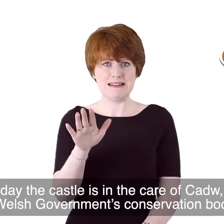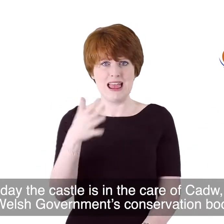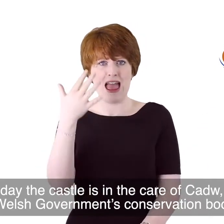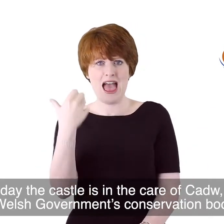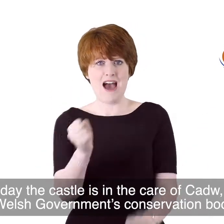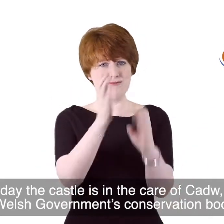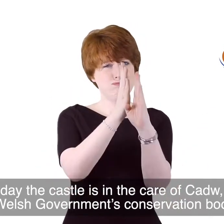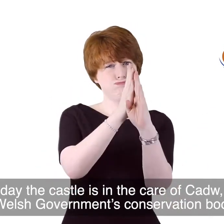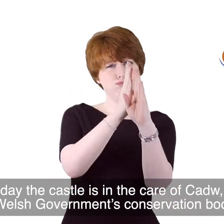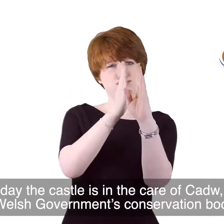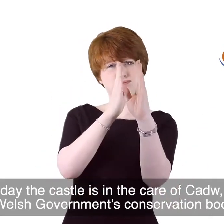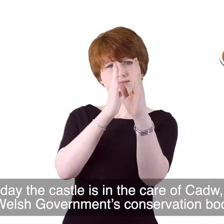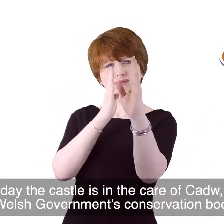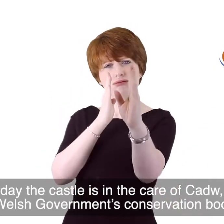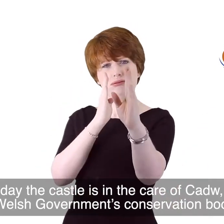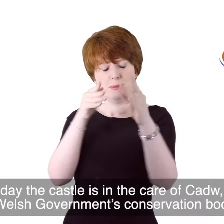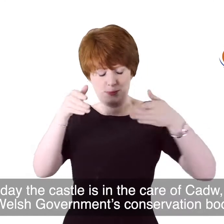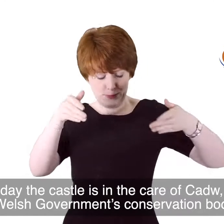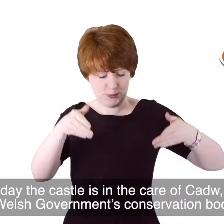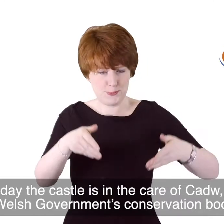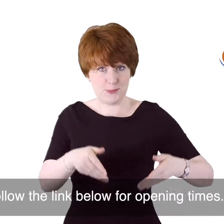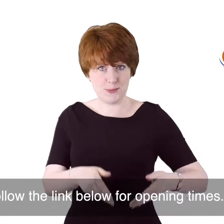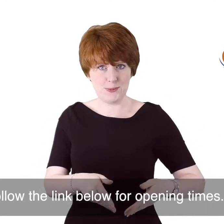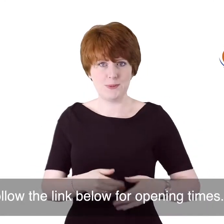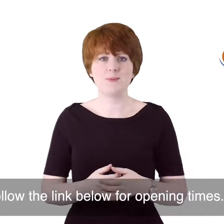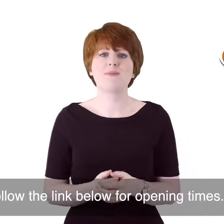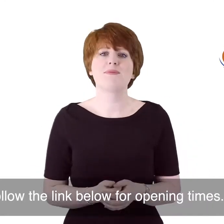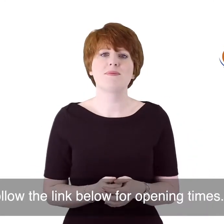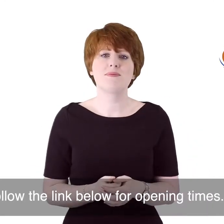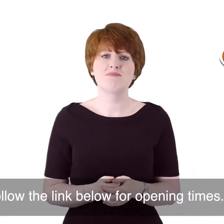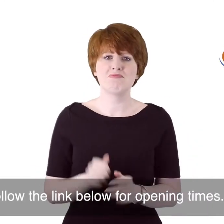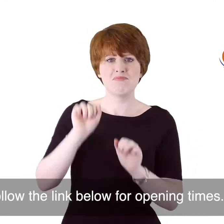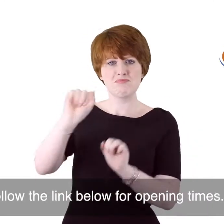Cadw, the Welsh Government's conservation body. Follow the link below for opening times.